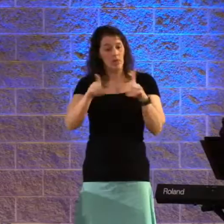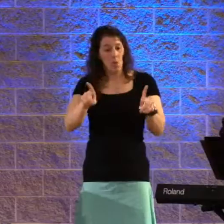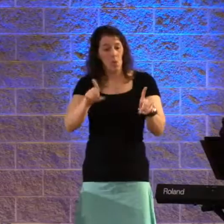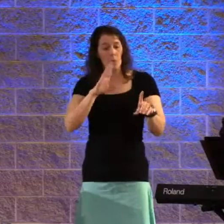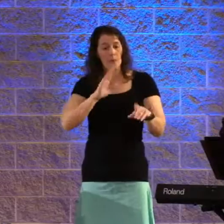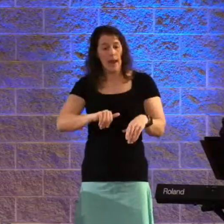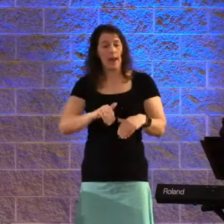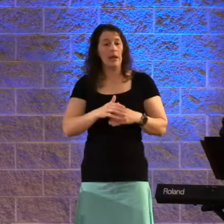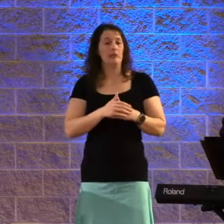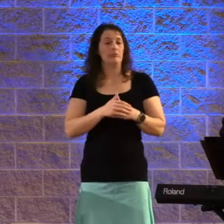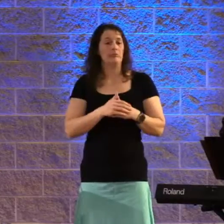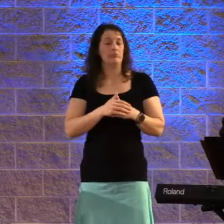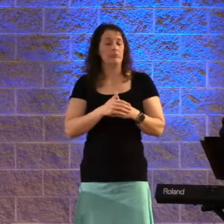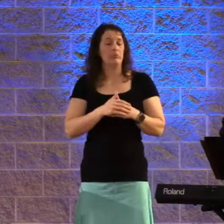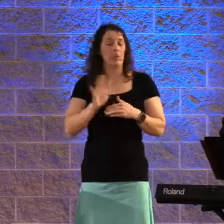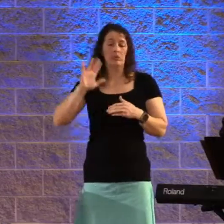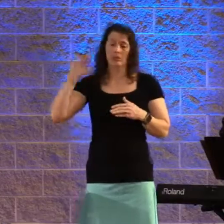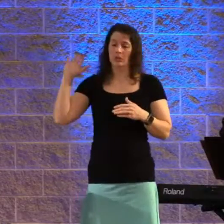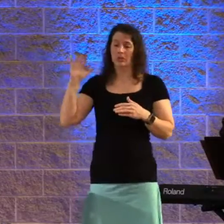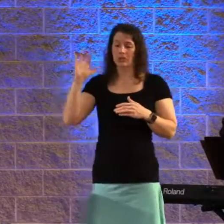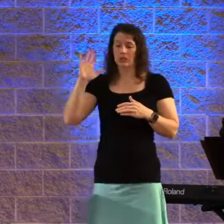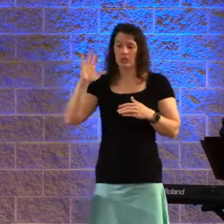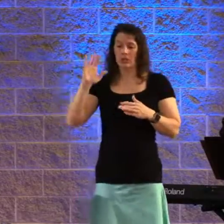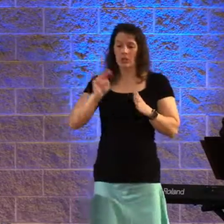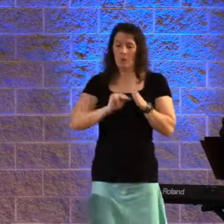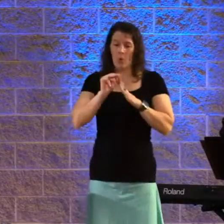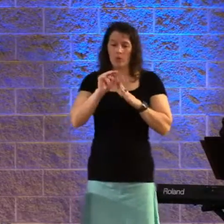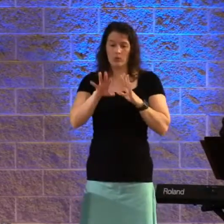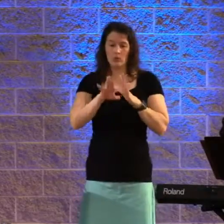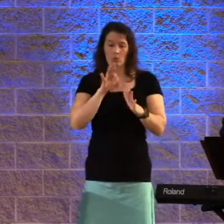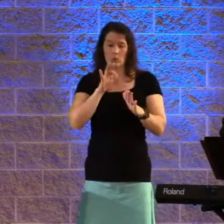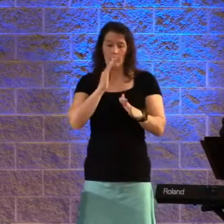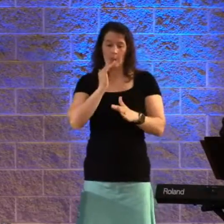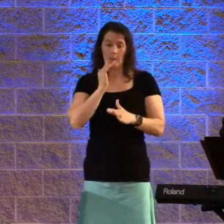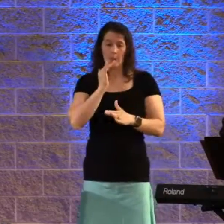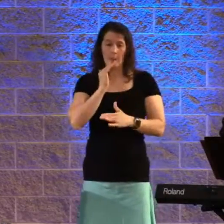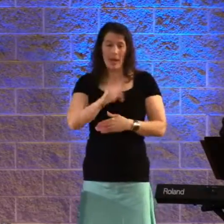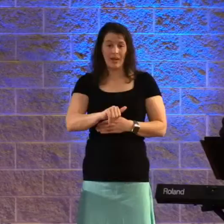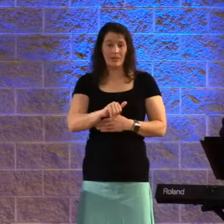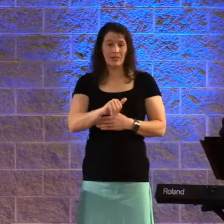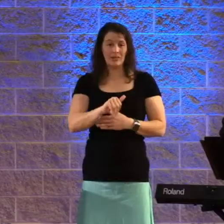badly, if you've made some regrettable moral choices, will you accept